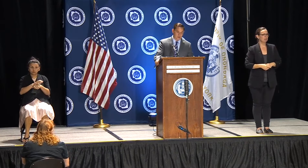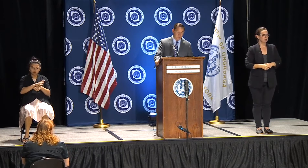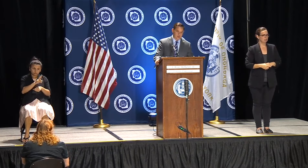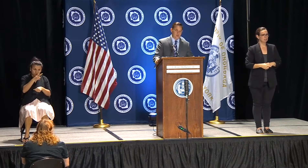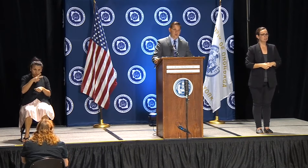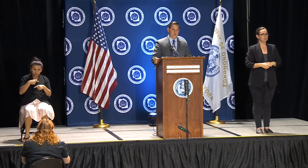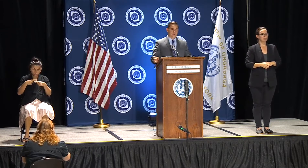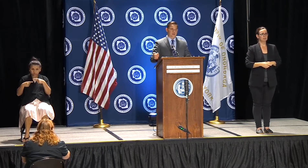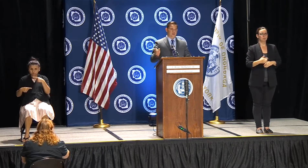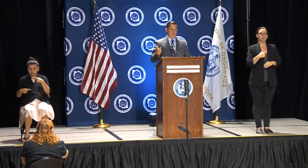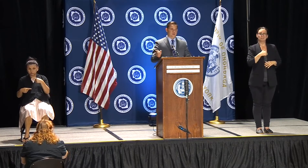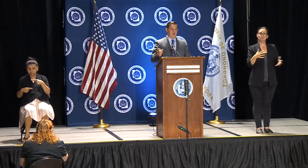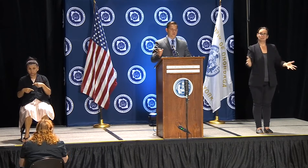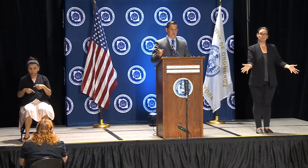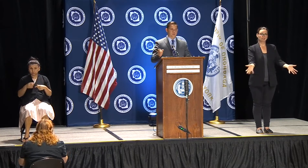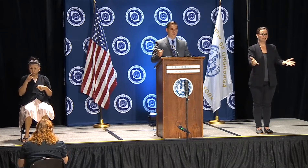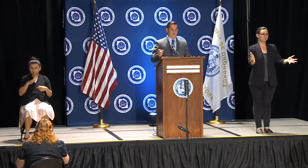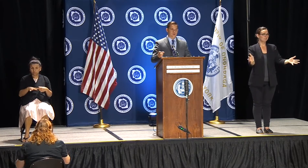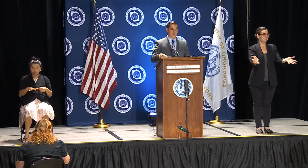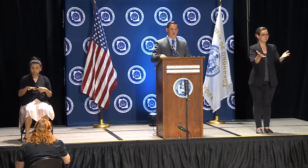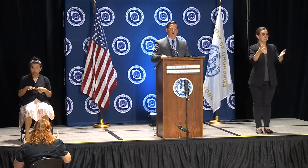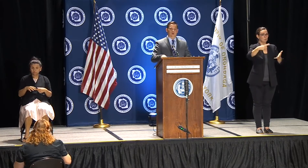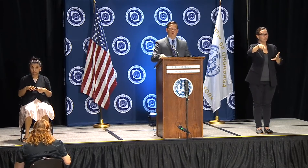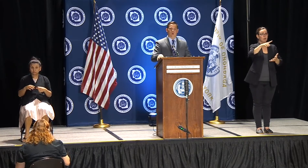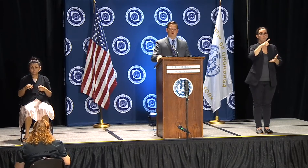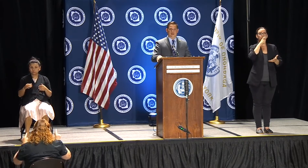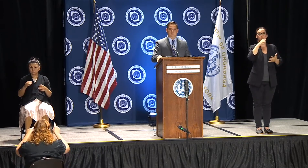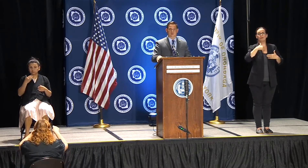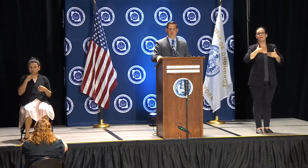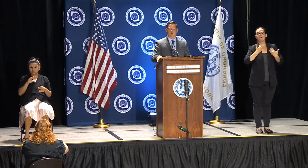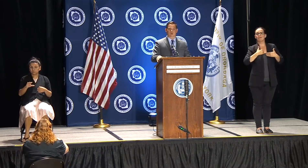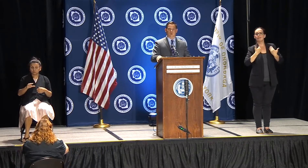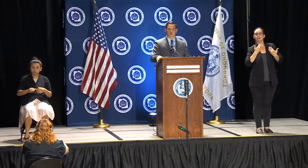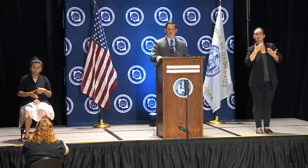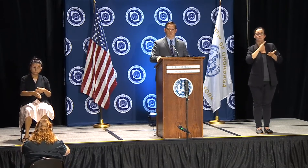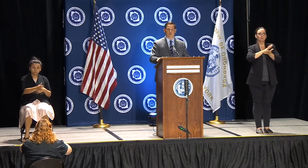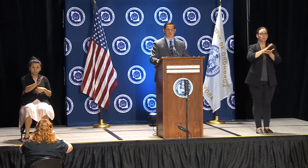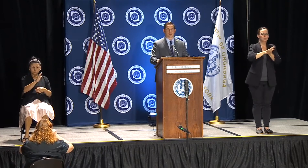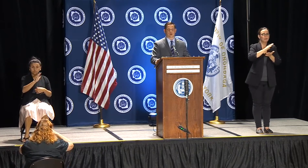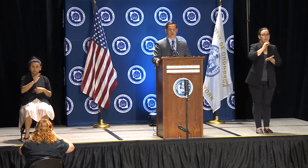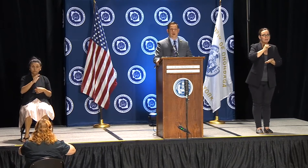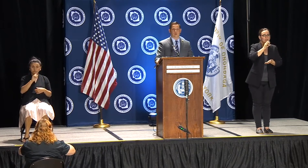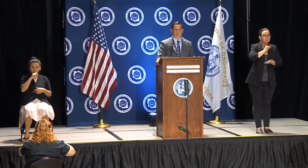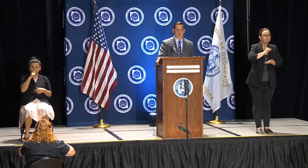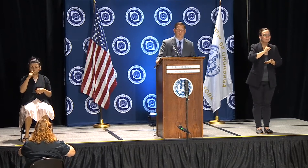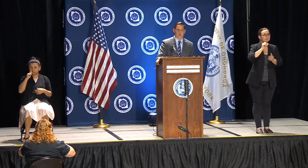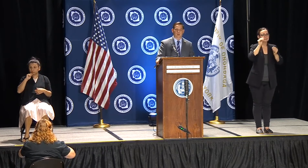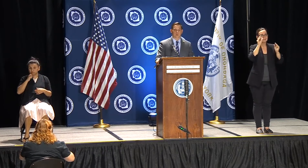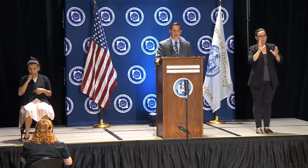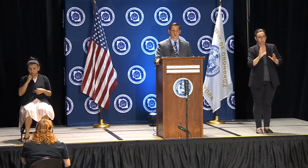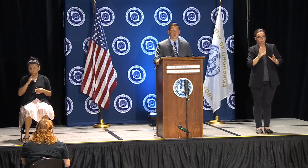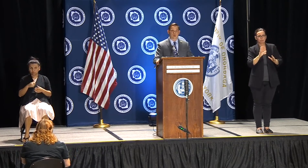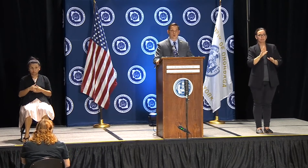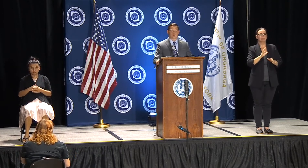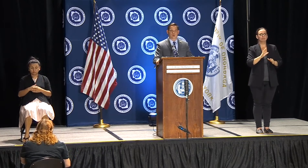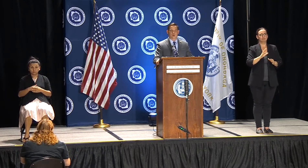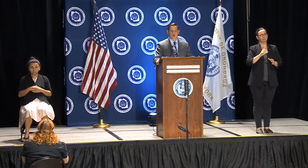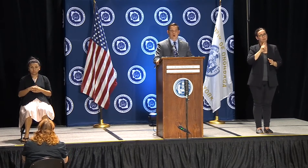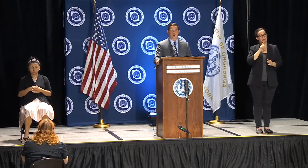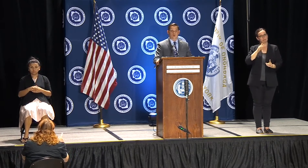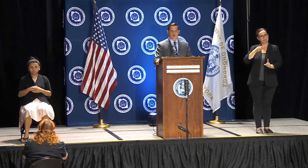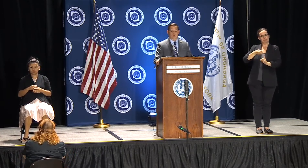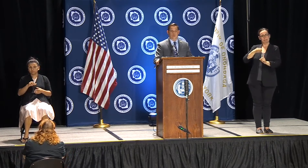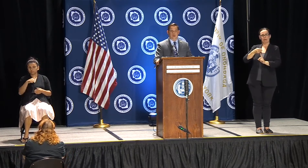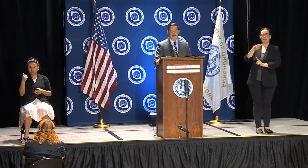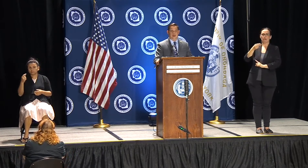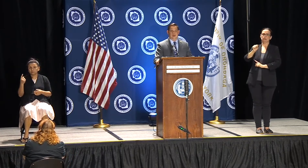encourage the young people to do it. We're going to do more testing with high school students. We're going to come out probably next week with